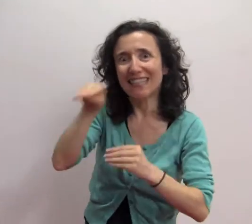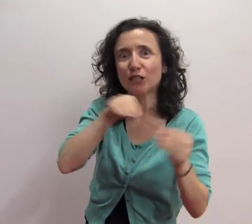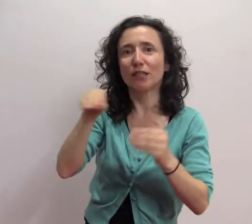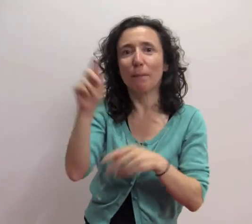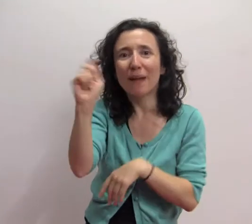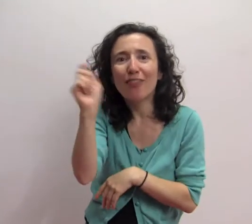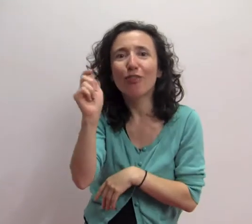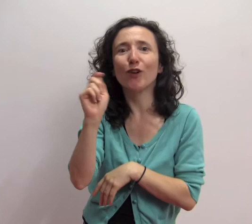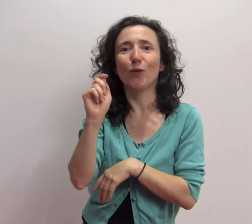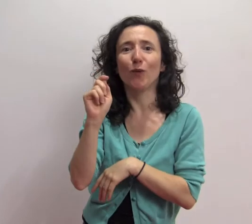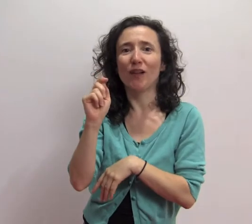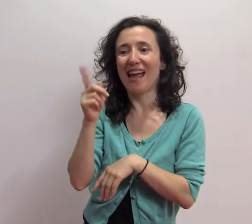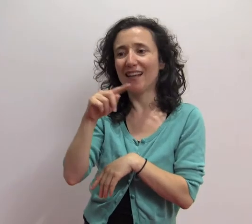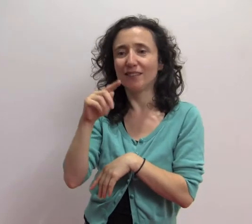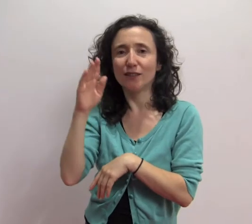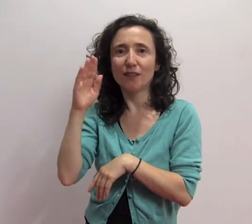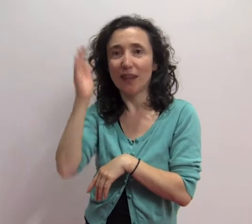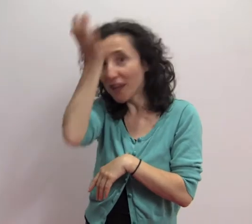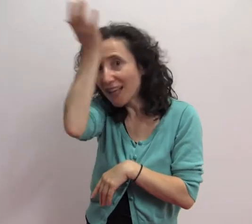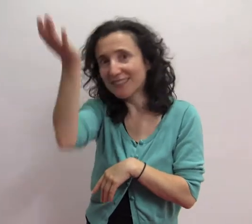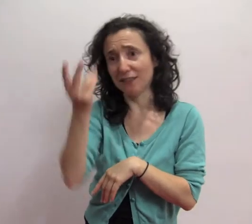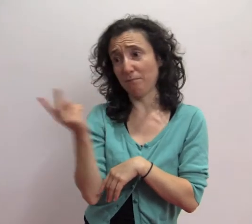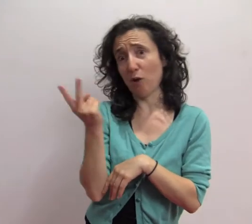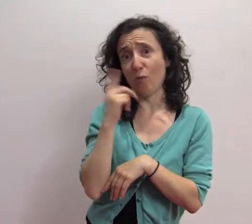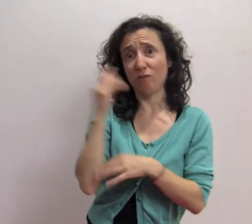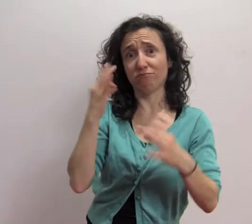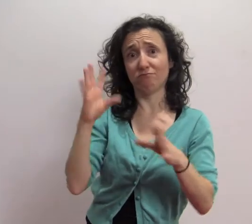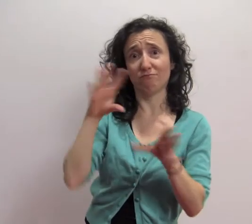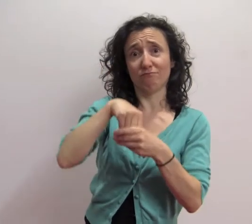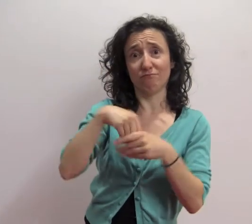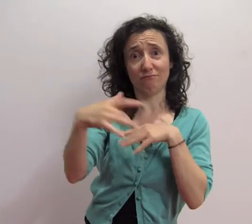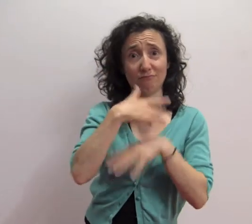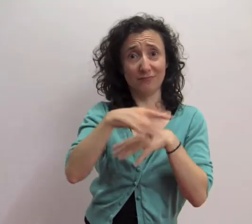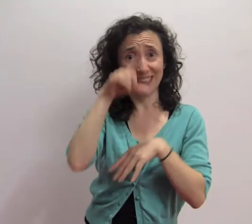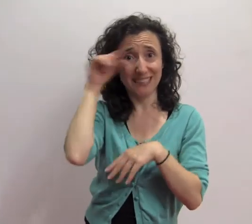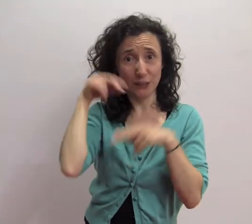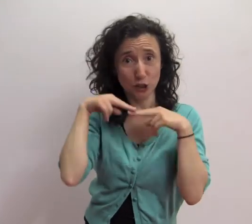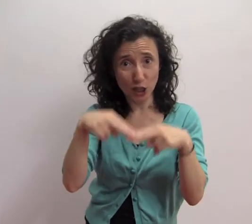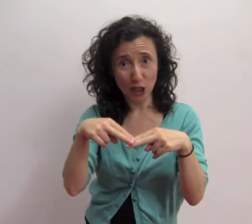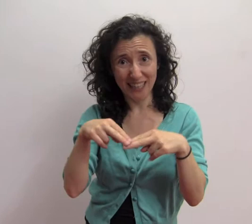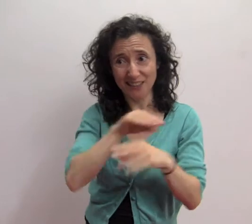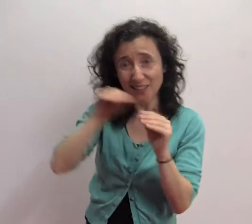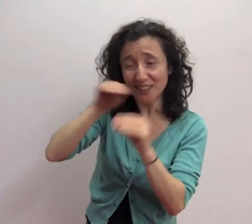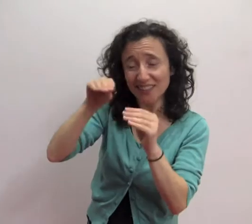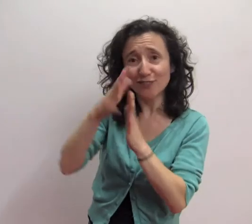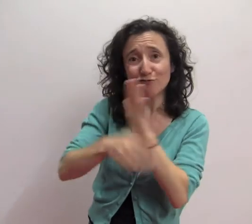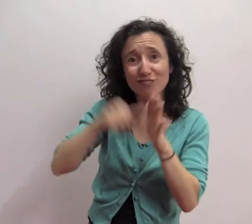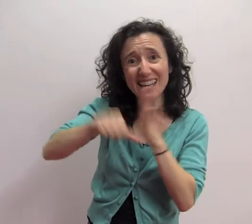in Sri Lankan Sign Language, and she's been teaching Matthew and Nadia, our actors, about Sri Lankan Sign Language for